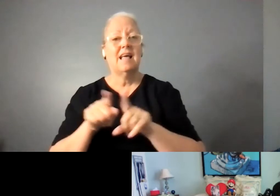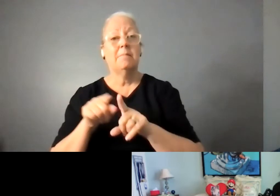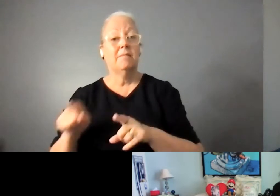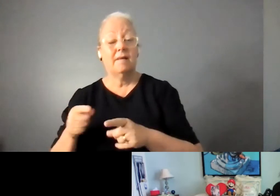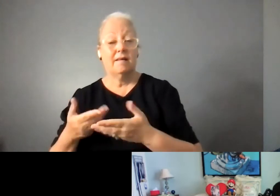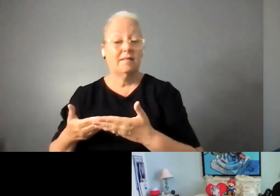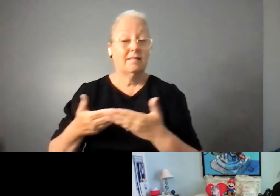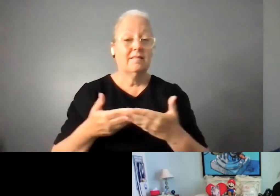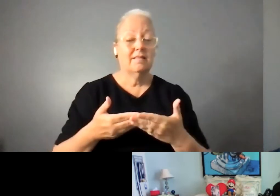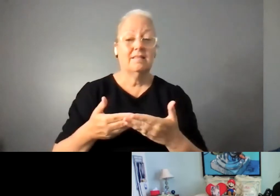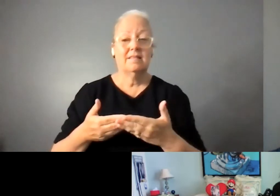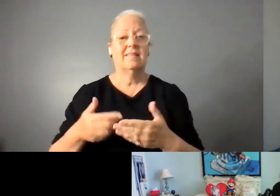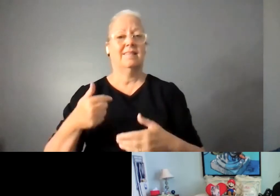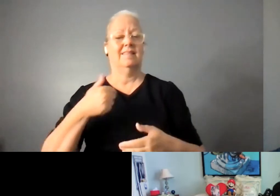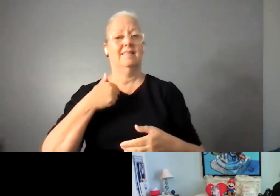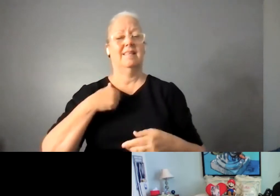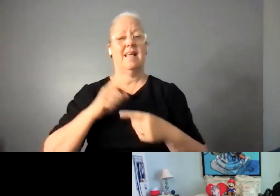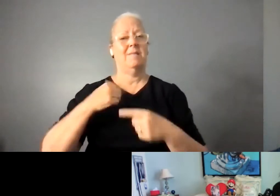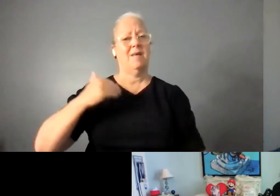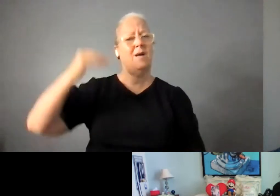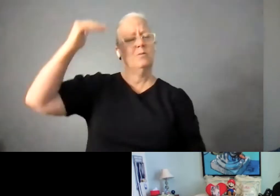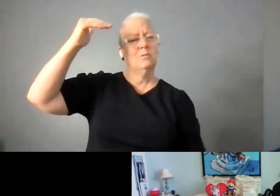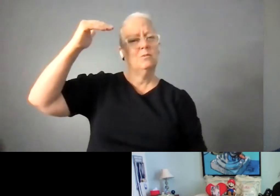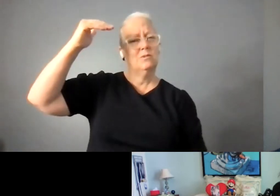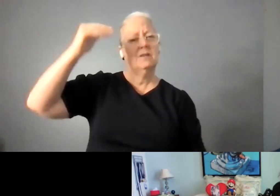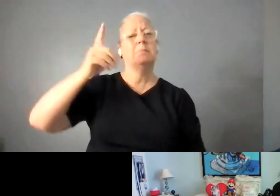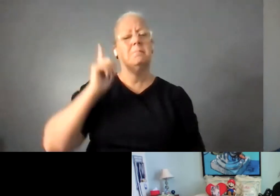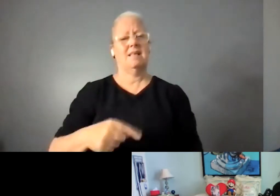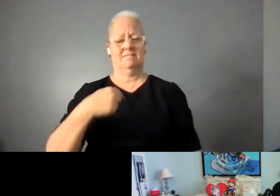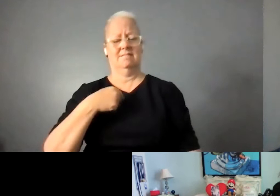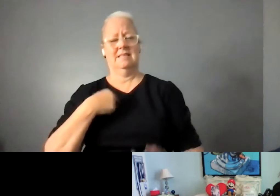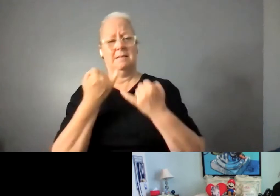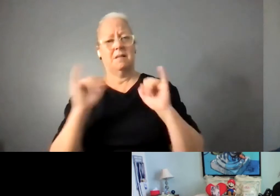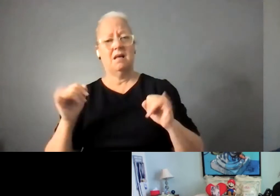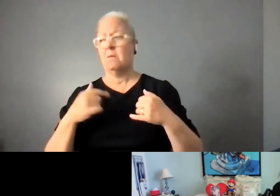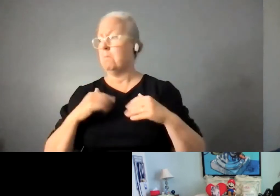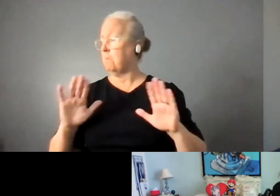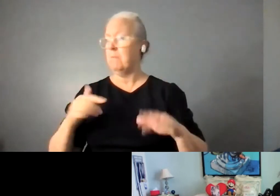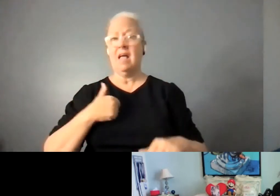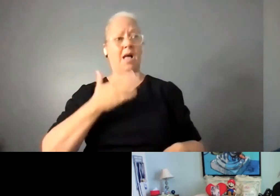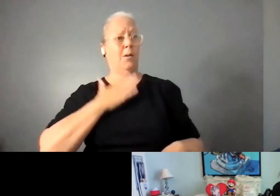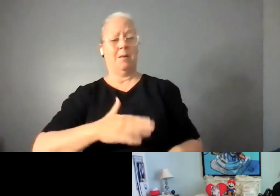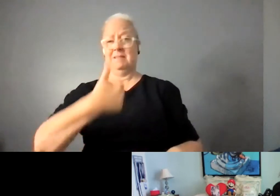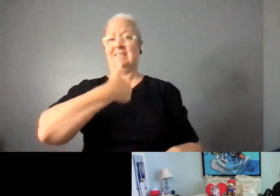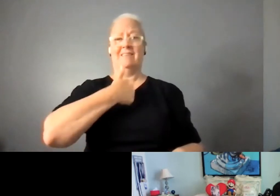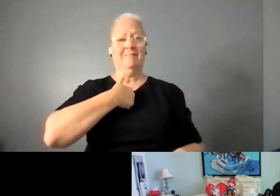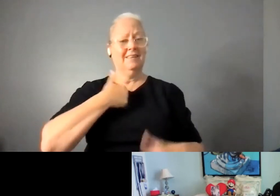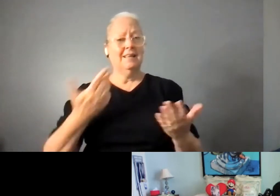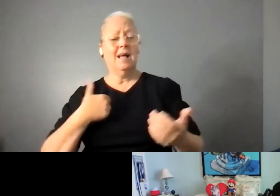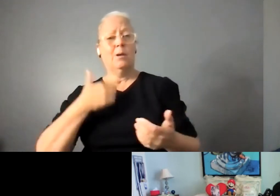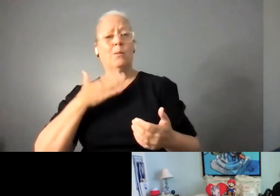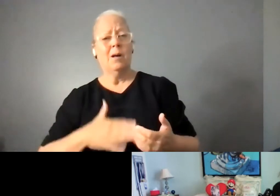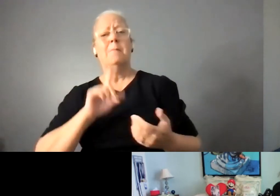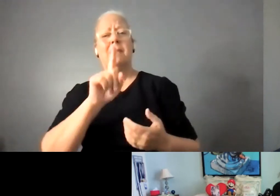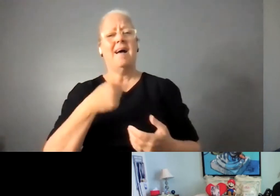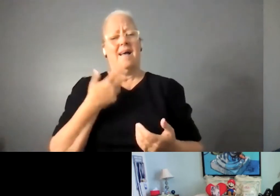because I was an adult and I had to be independent. And I told them, okay, fine, I'd like to be independent, but I had certain needs.